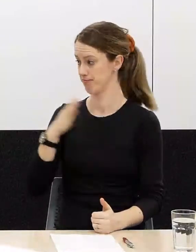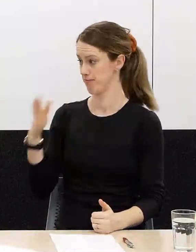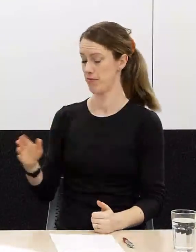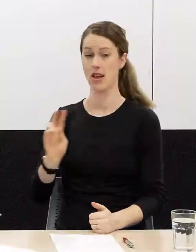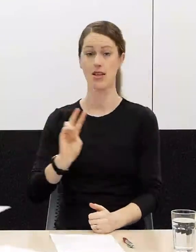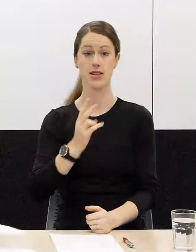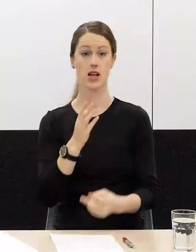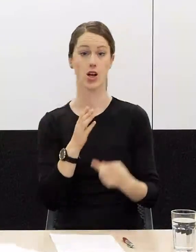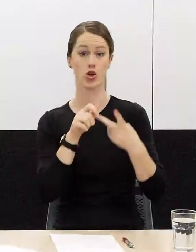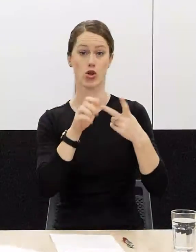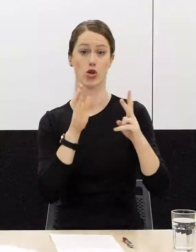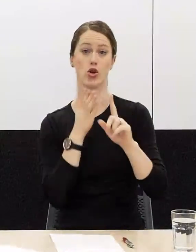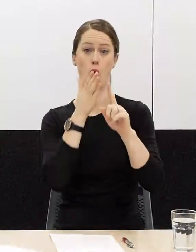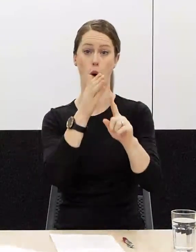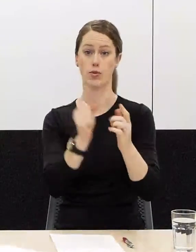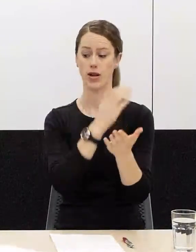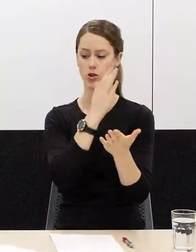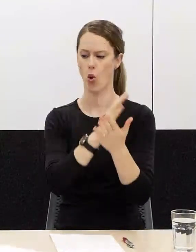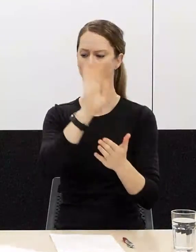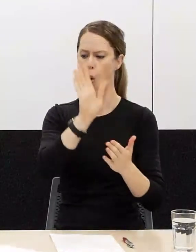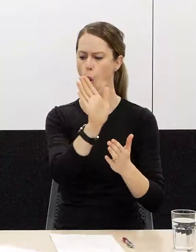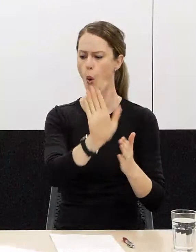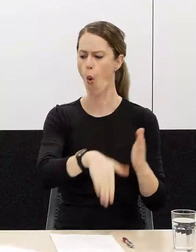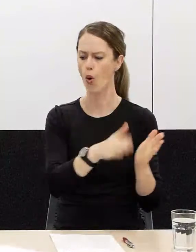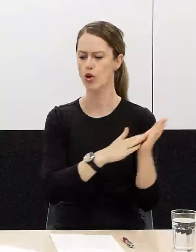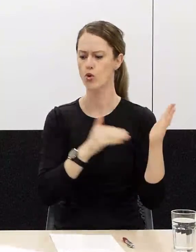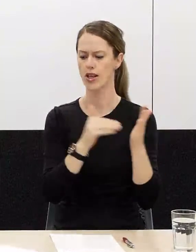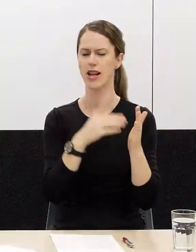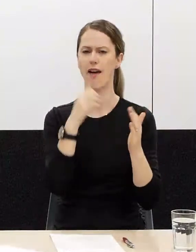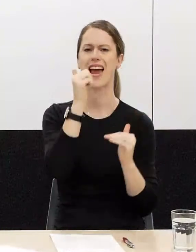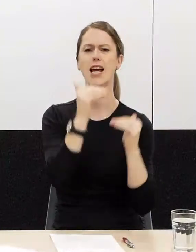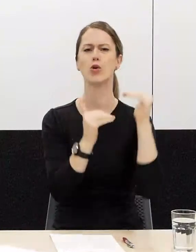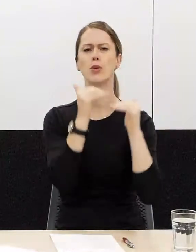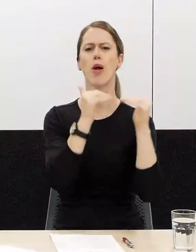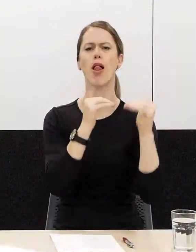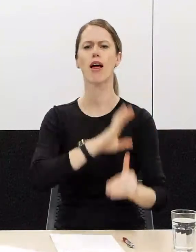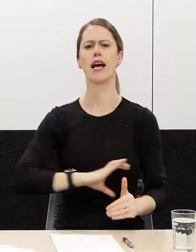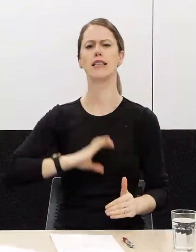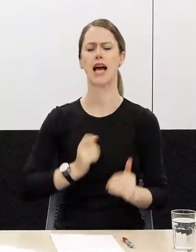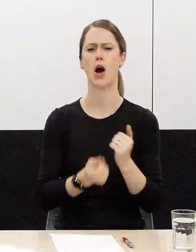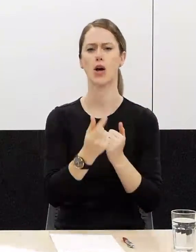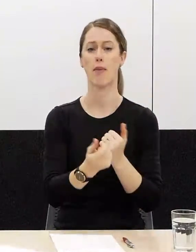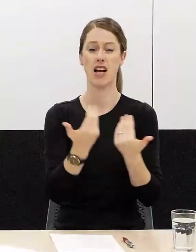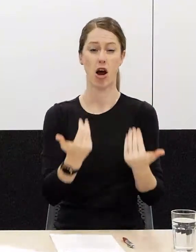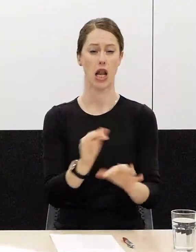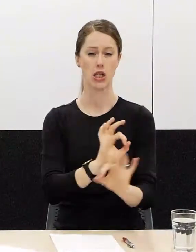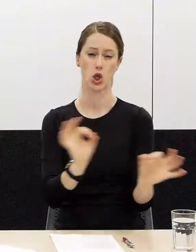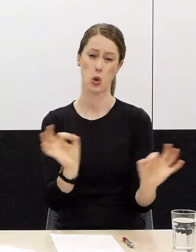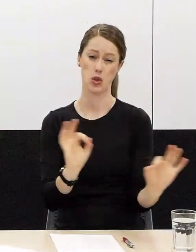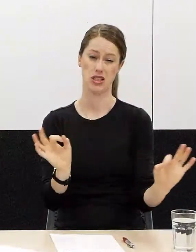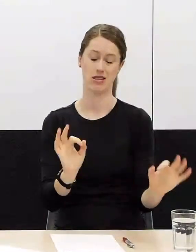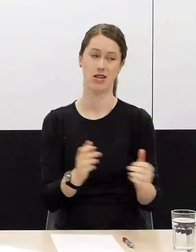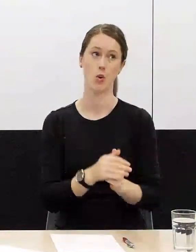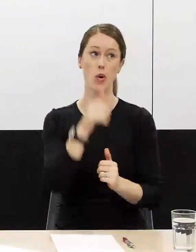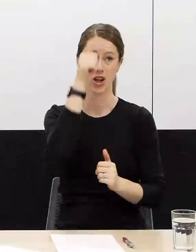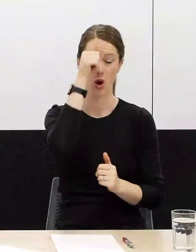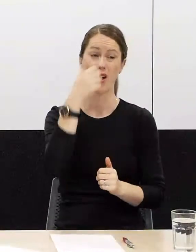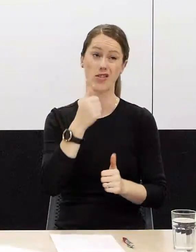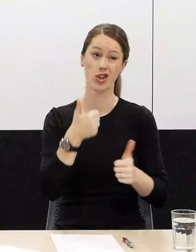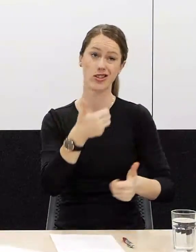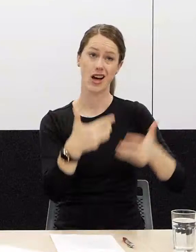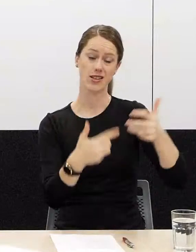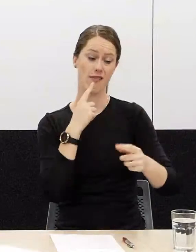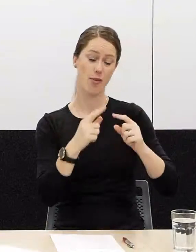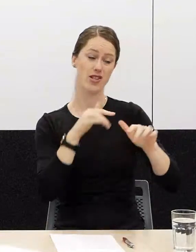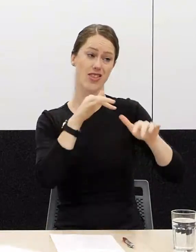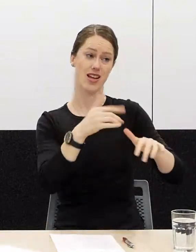goal of the plan is to ensure all New Zealanders experience equitable cancer outcomes, and they currently don't. We know that. We have good data and